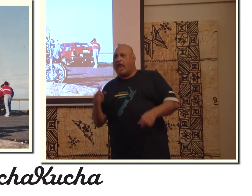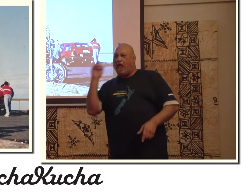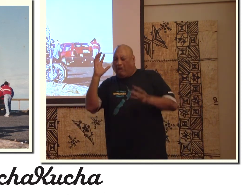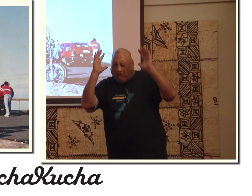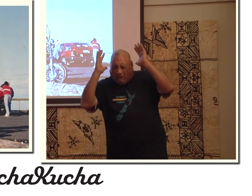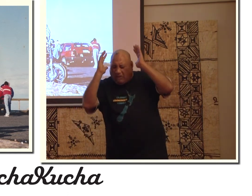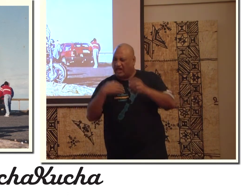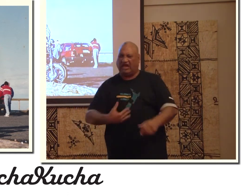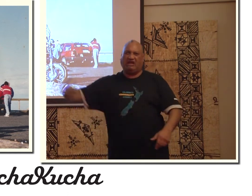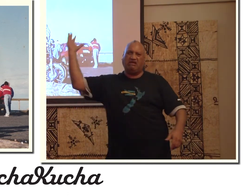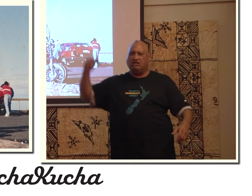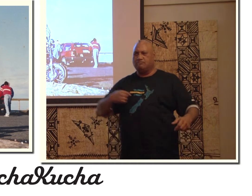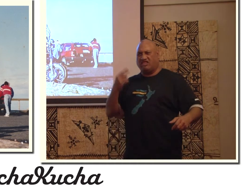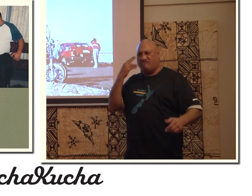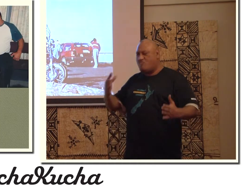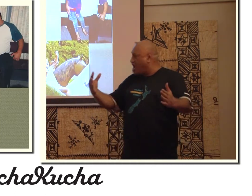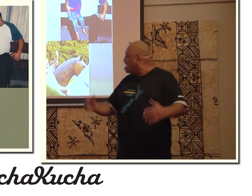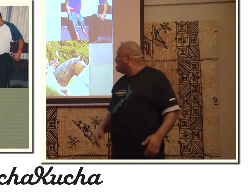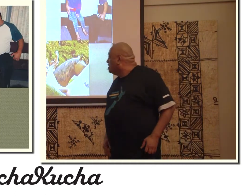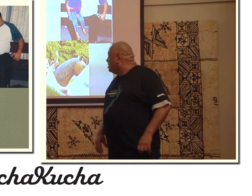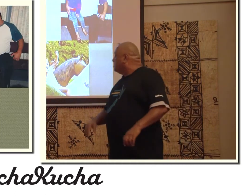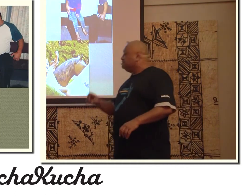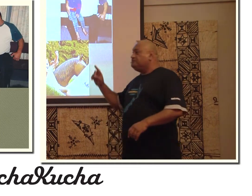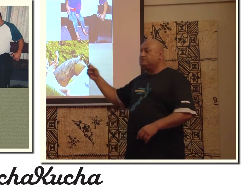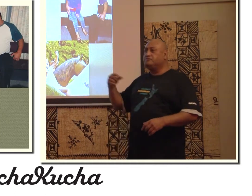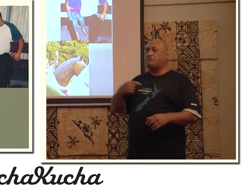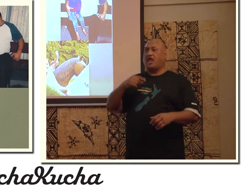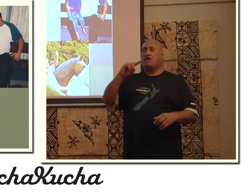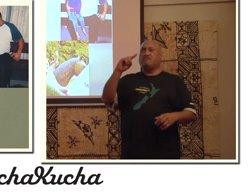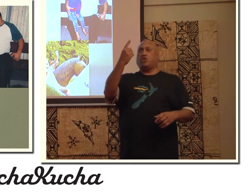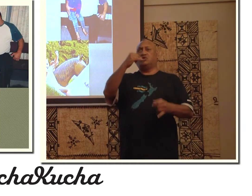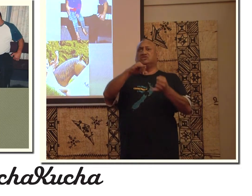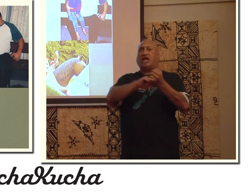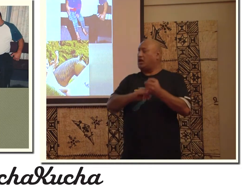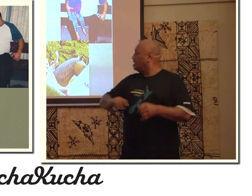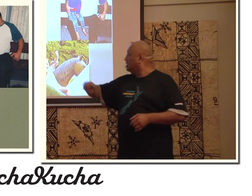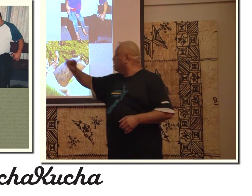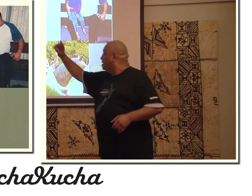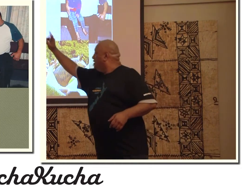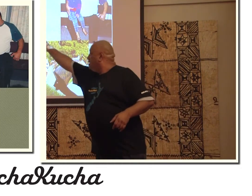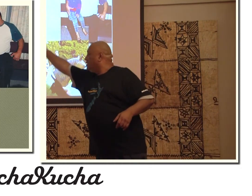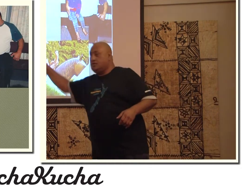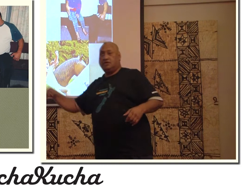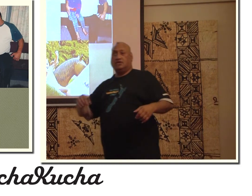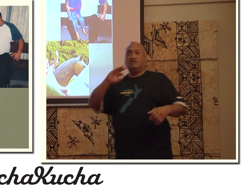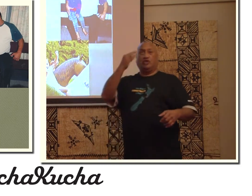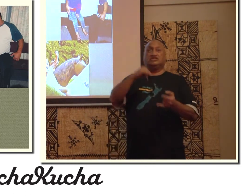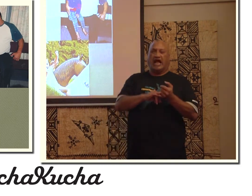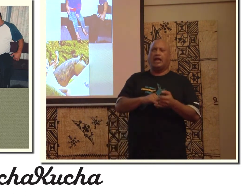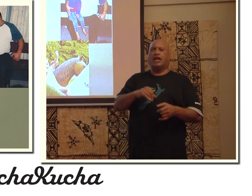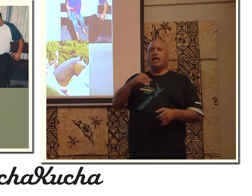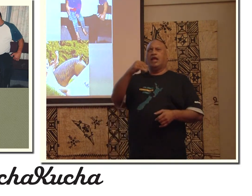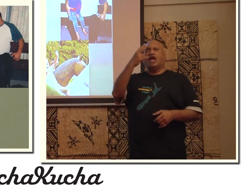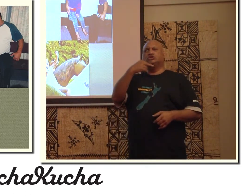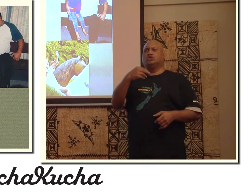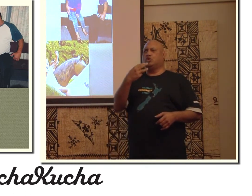loud as, got the mufflers and everything, all the hearing people loved it. I couldn't hear a thing, but, you know, cake to pie. Okay, now these are my 3